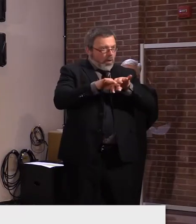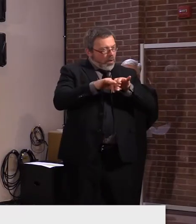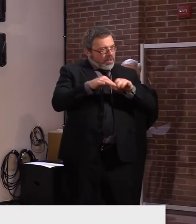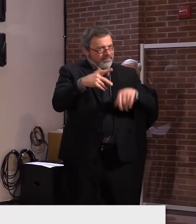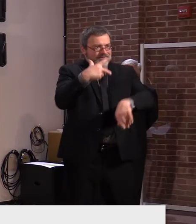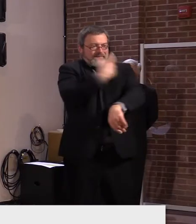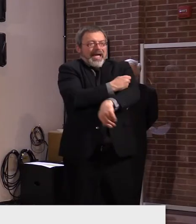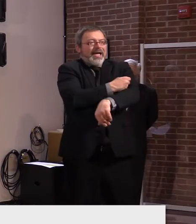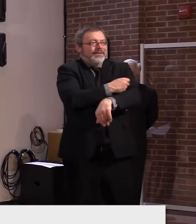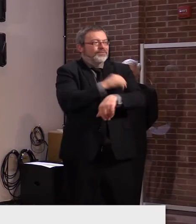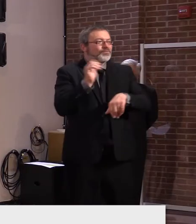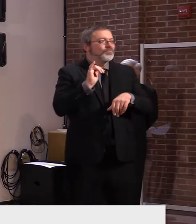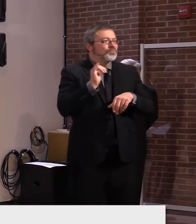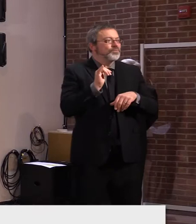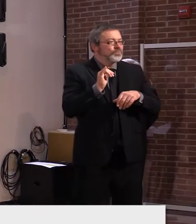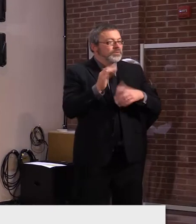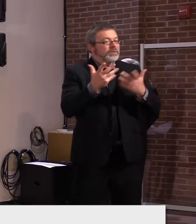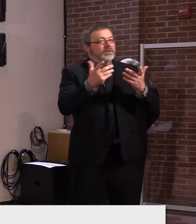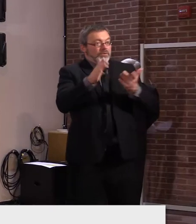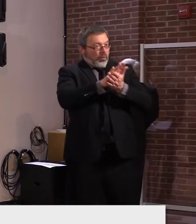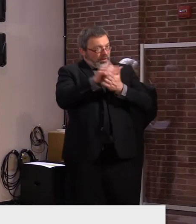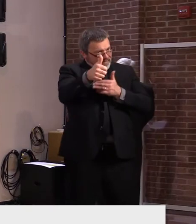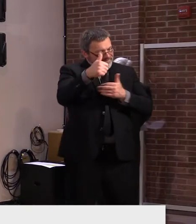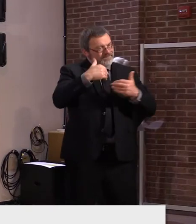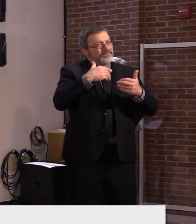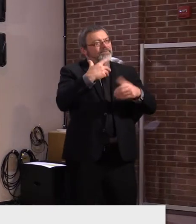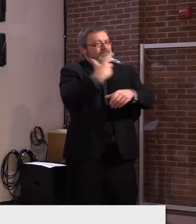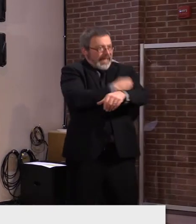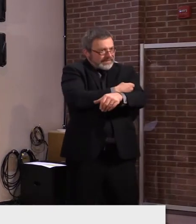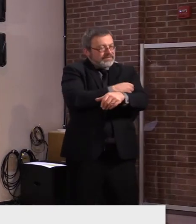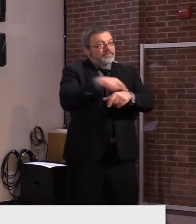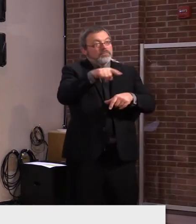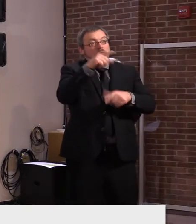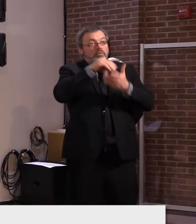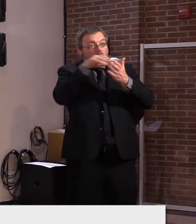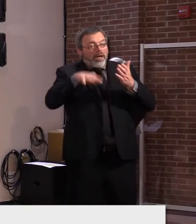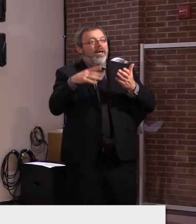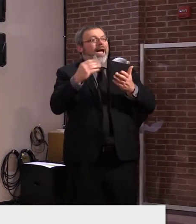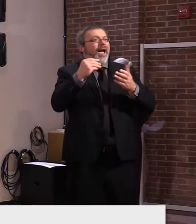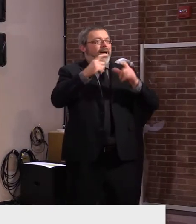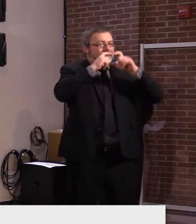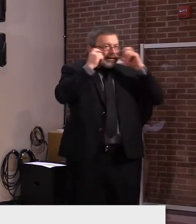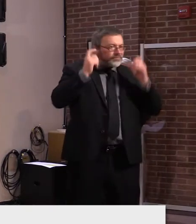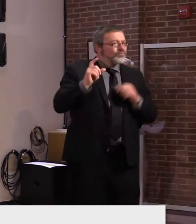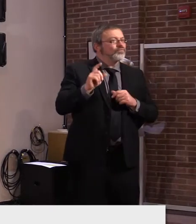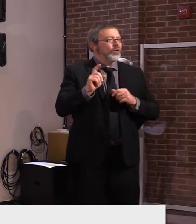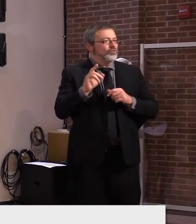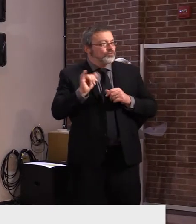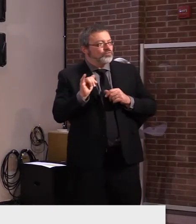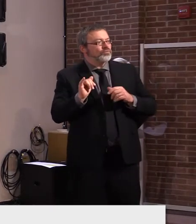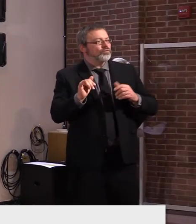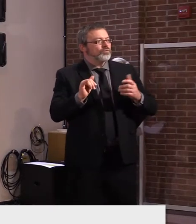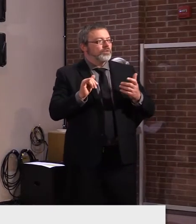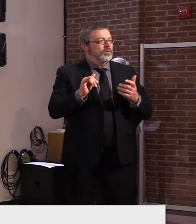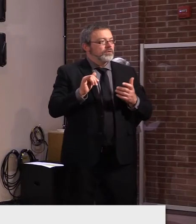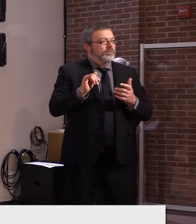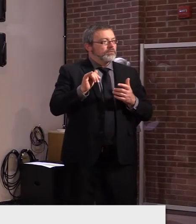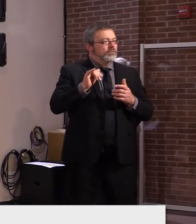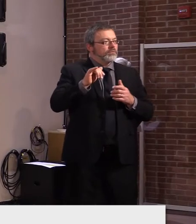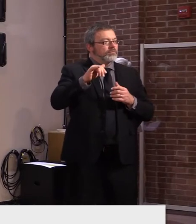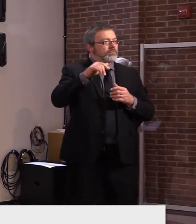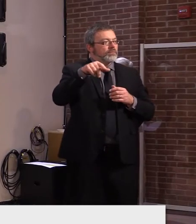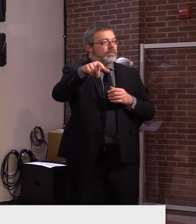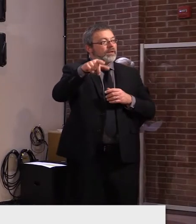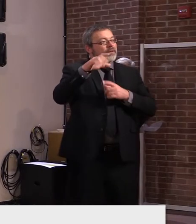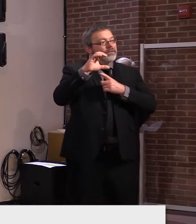mitigation measures such as masking. So for example, in the Champlain Valley School District, Williston Schools, which includes the Allenbrook